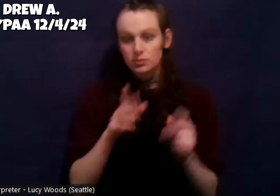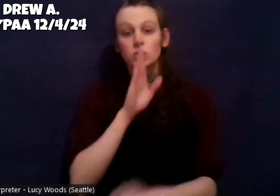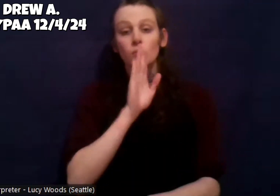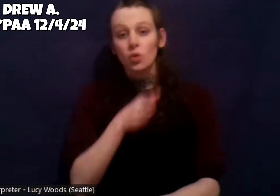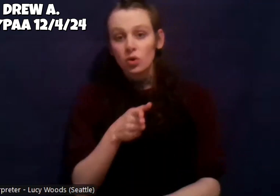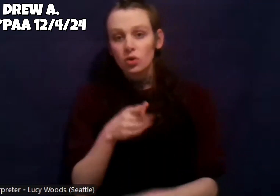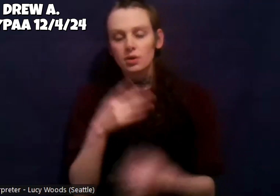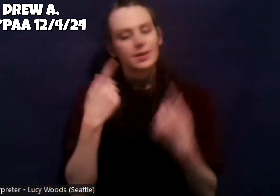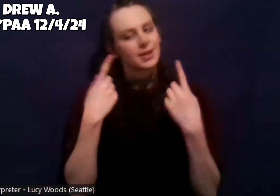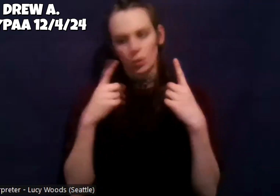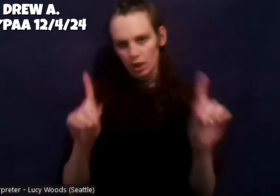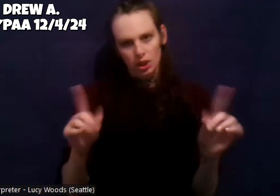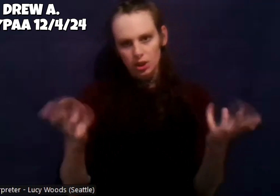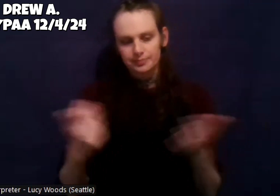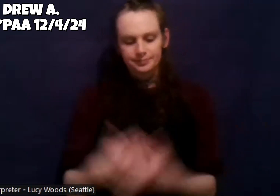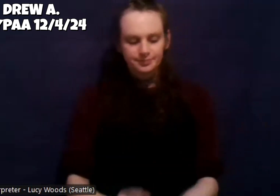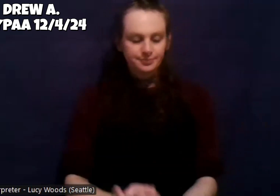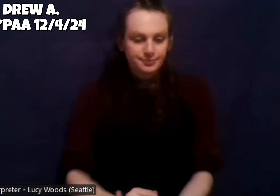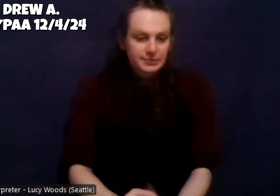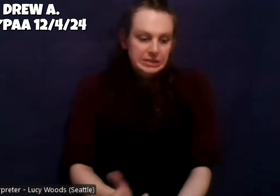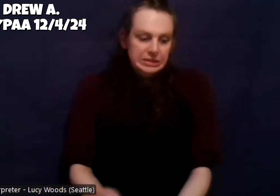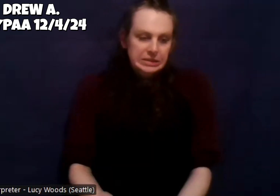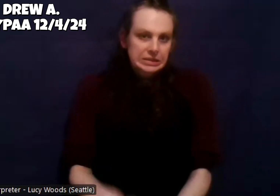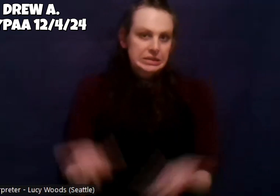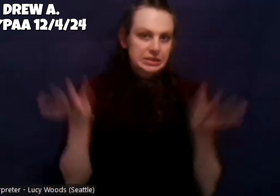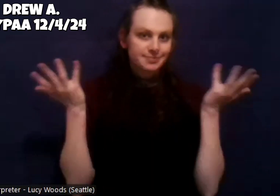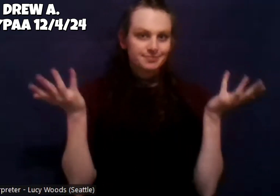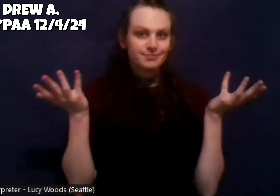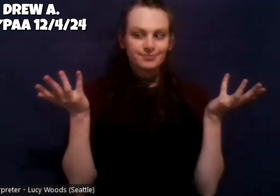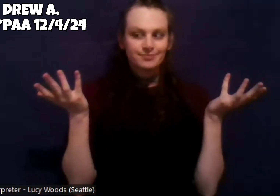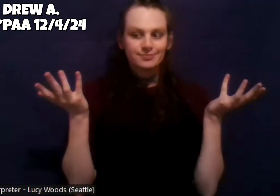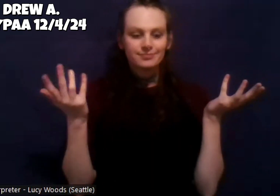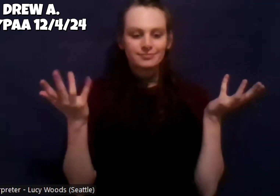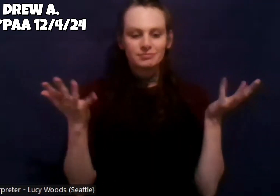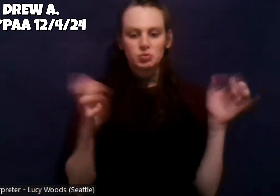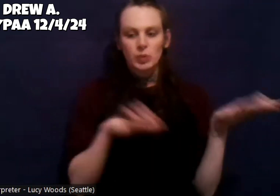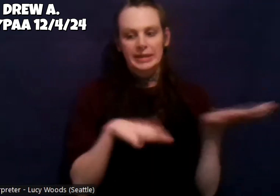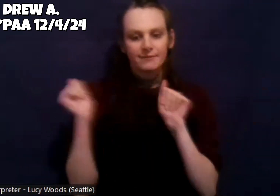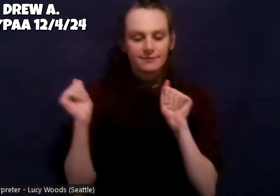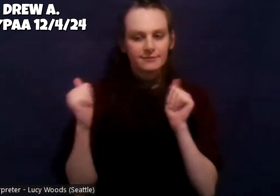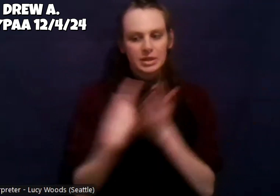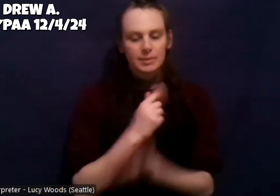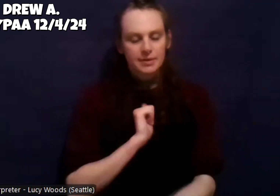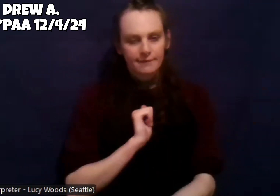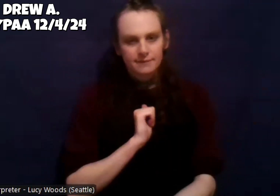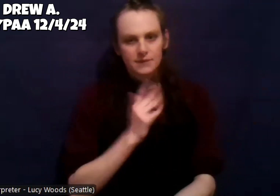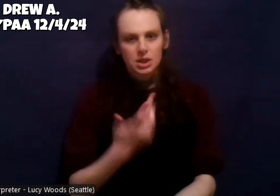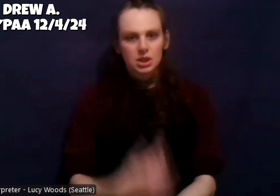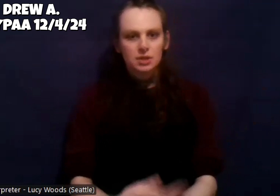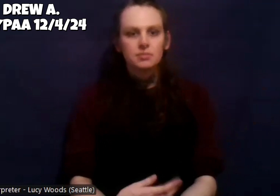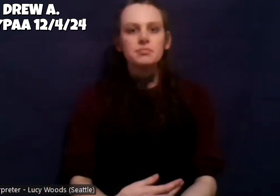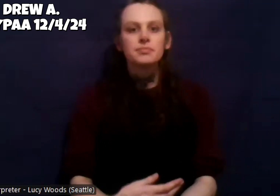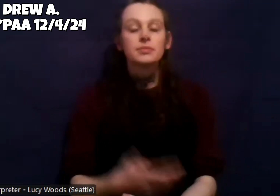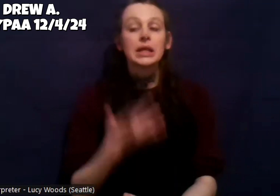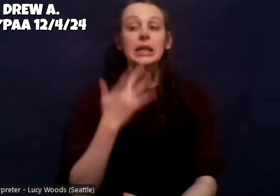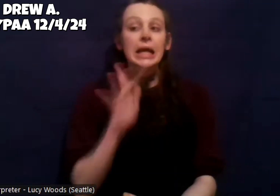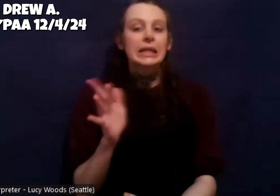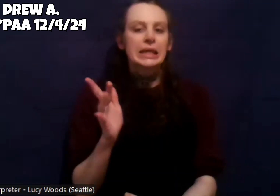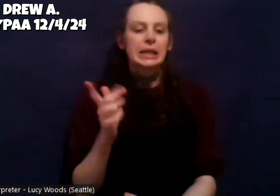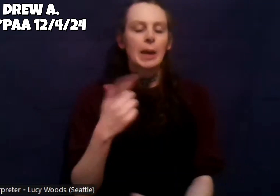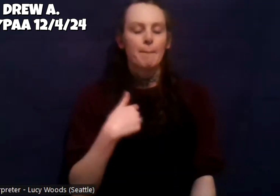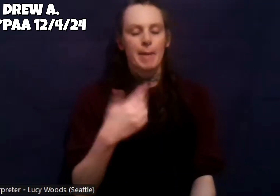thing's not working. So I'm out. And luckily, I'm really bad at killing